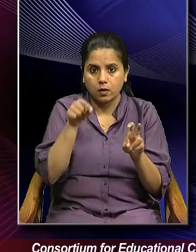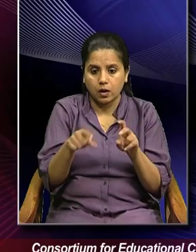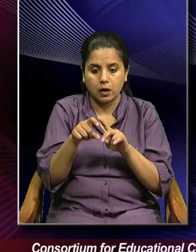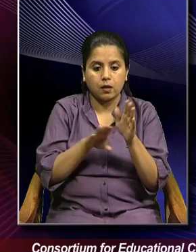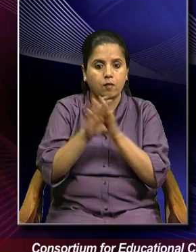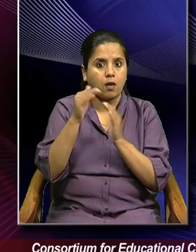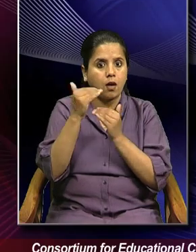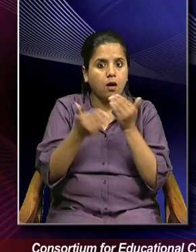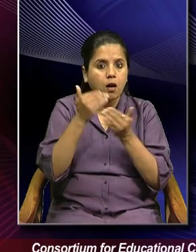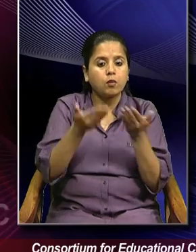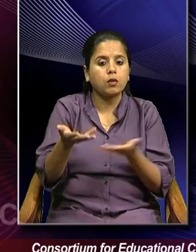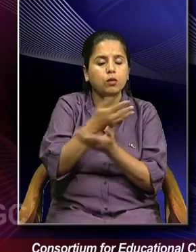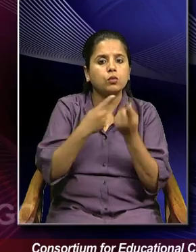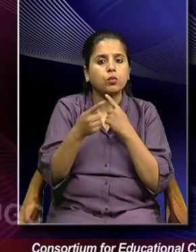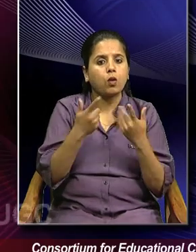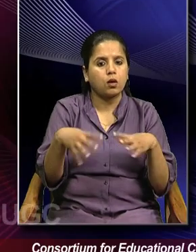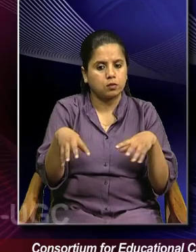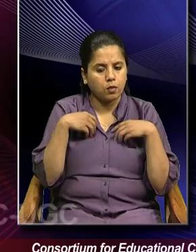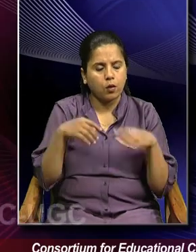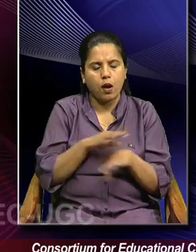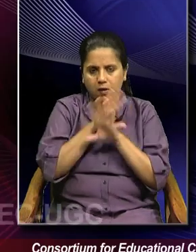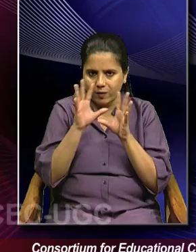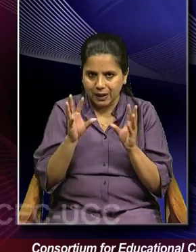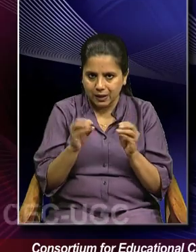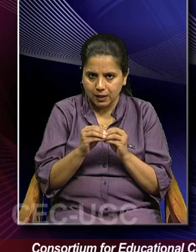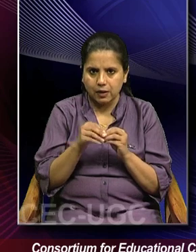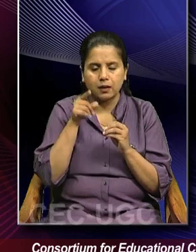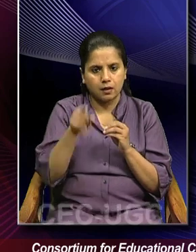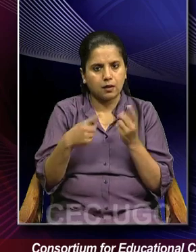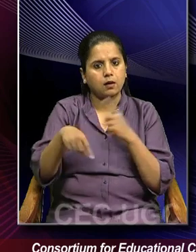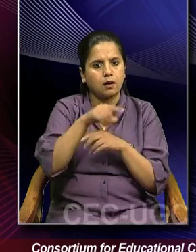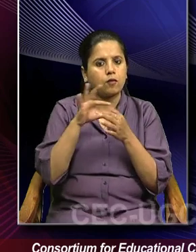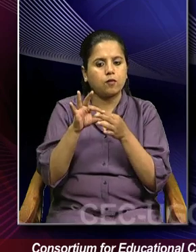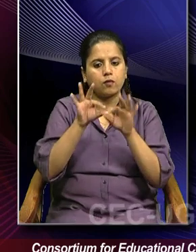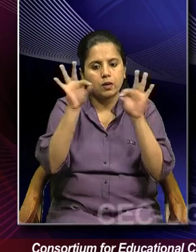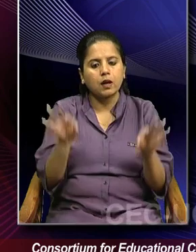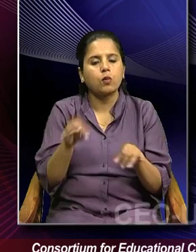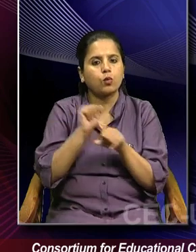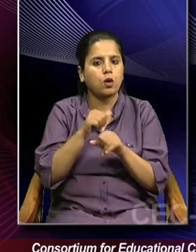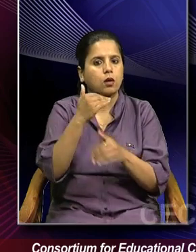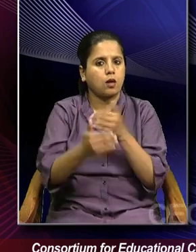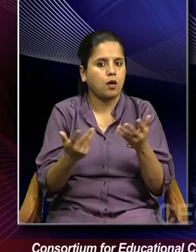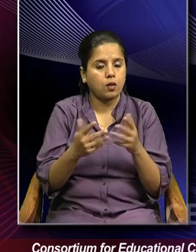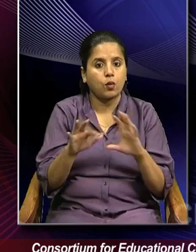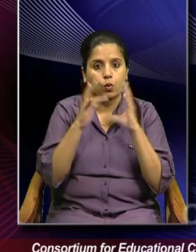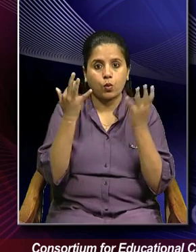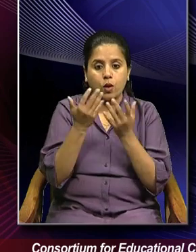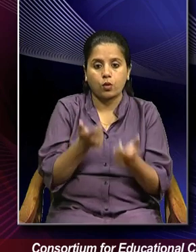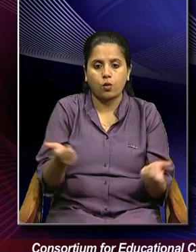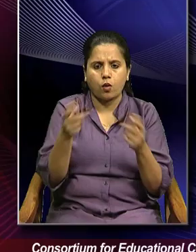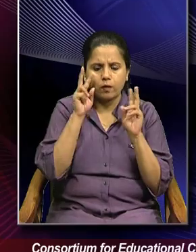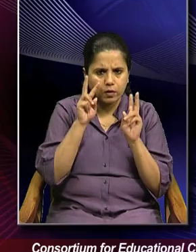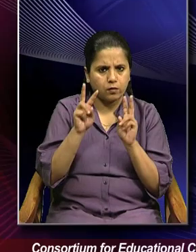development talks about adopting a holistic, comprehensive framework. The World Conference to review